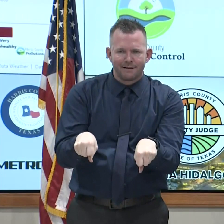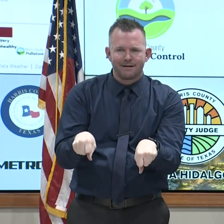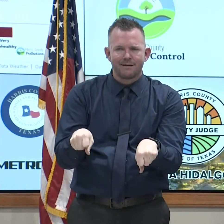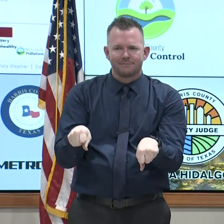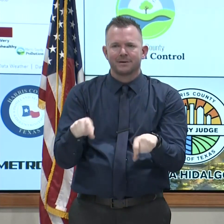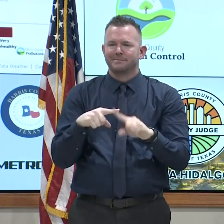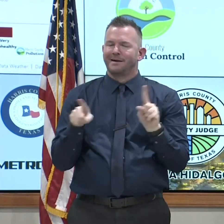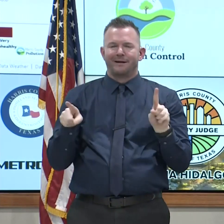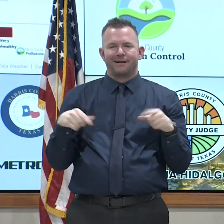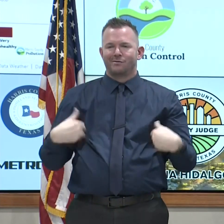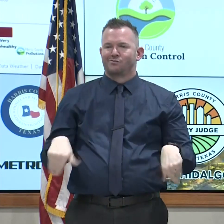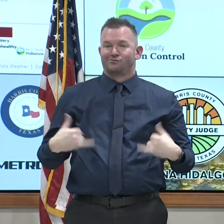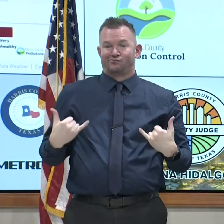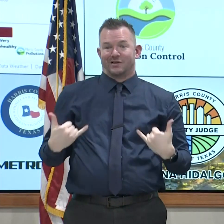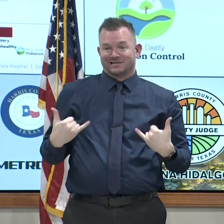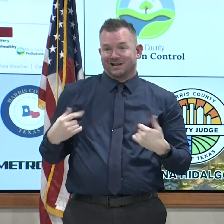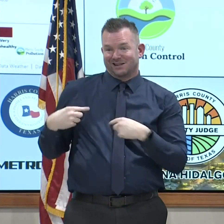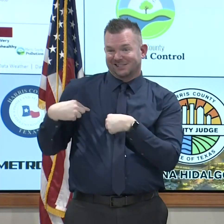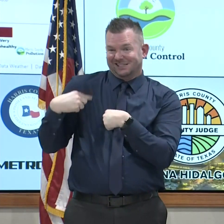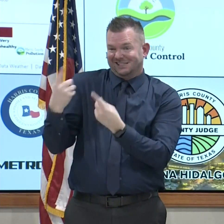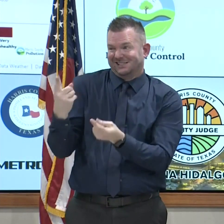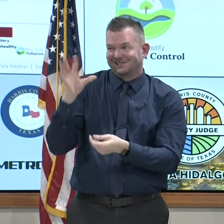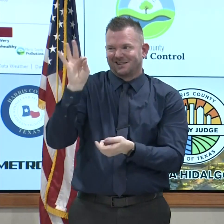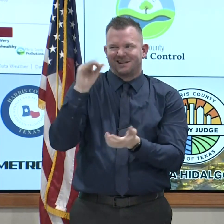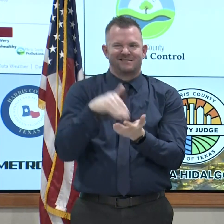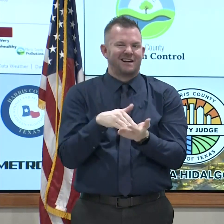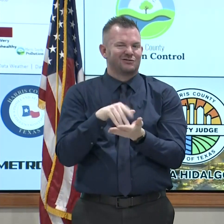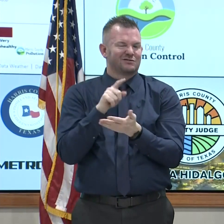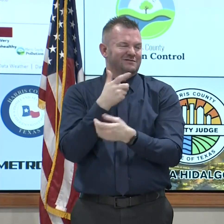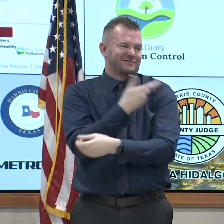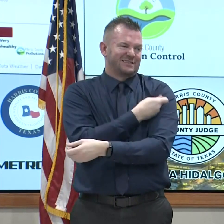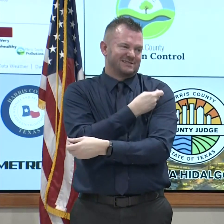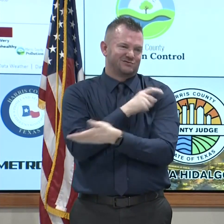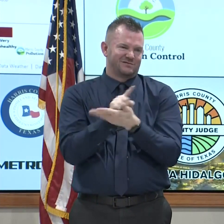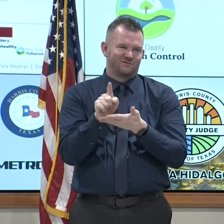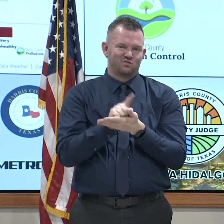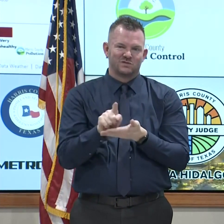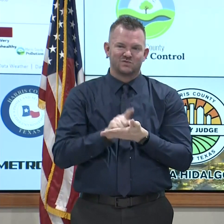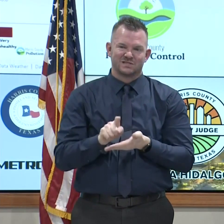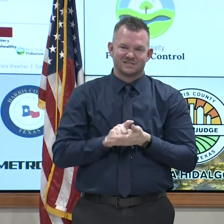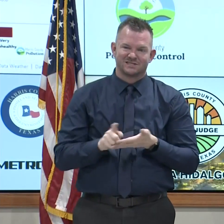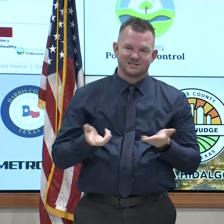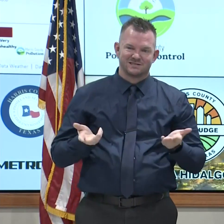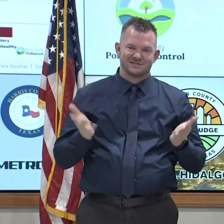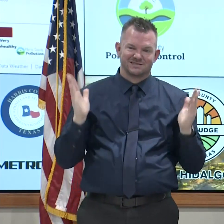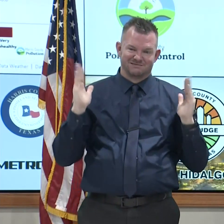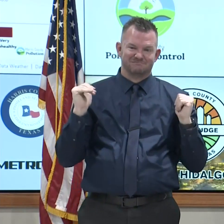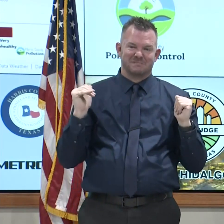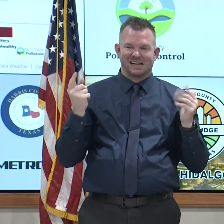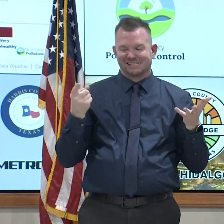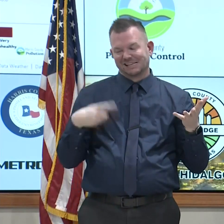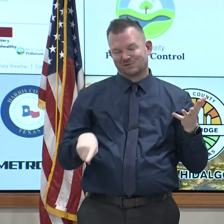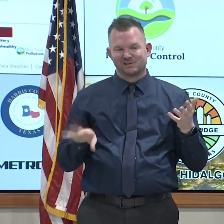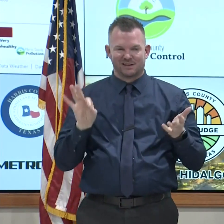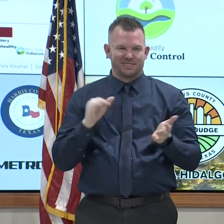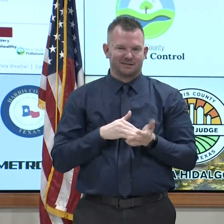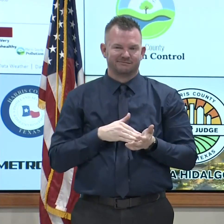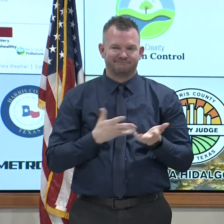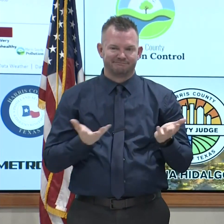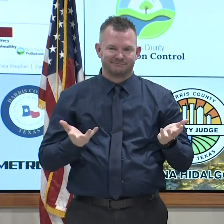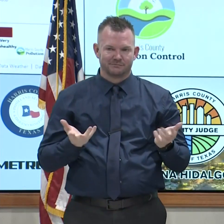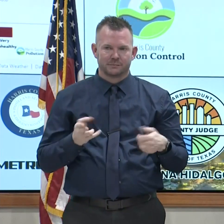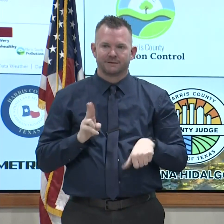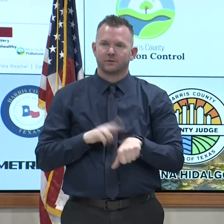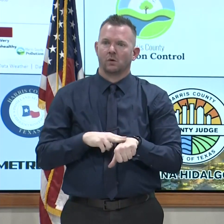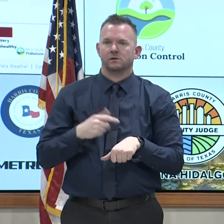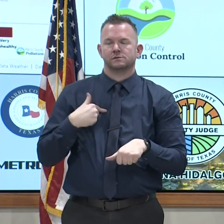is around 9,000, and that's what we also expect this next week. And you better believe we're advocating for more, but I don't